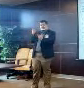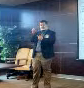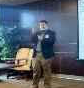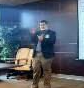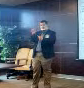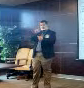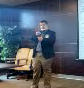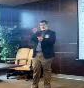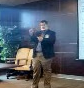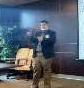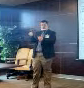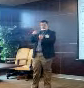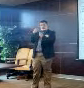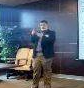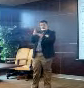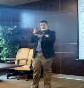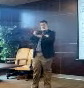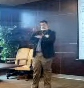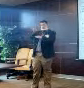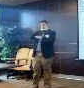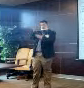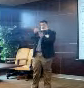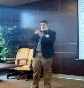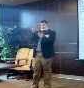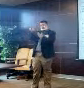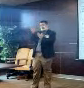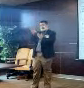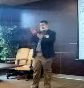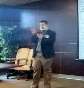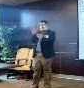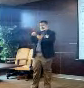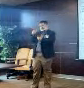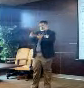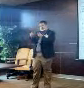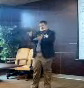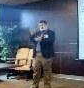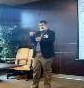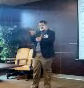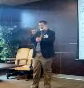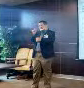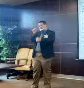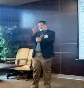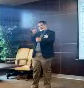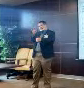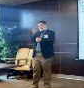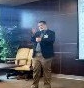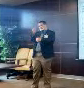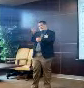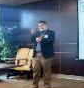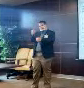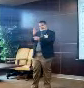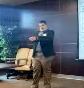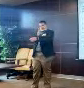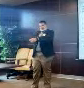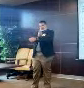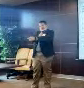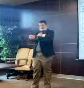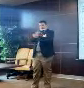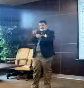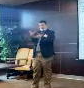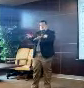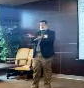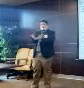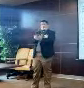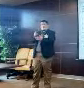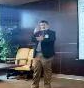of 2020, we provided over 2,200 cases of the monoclonal antibody, or 2,200 doses of that therapy. And